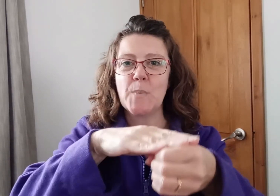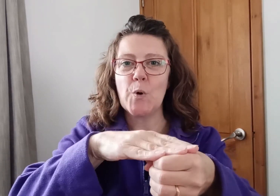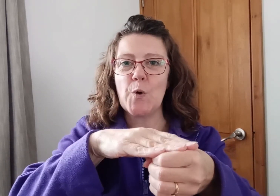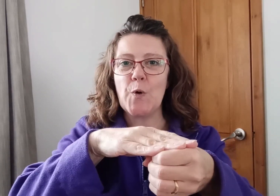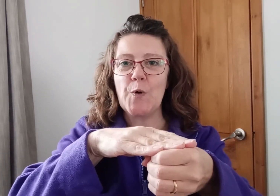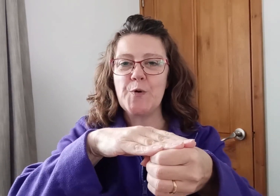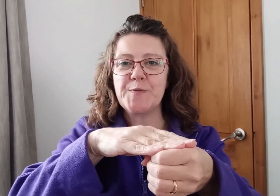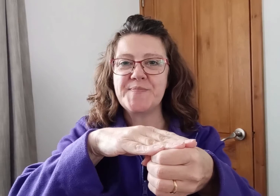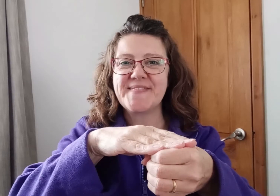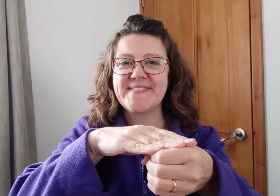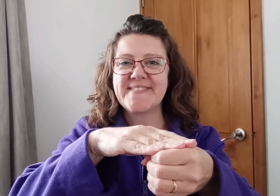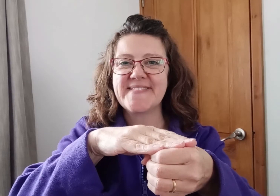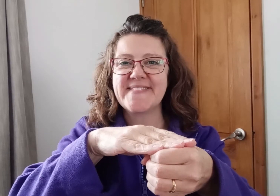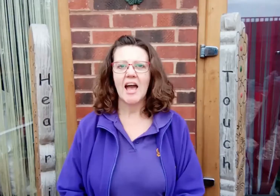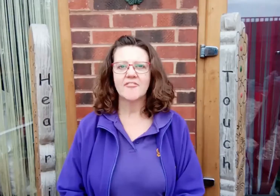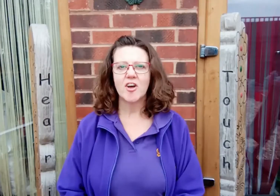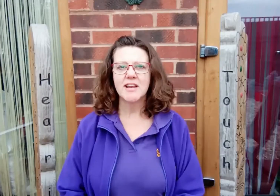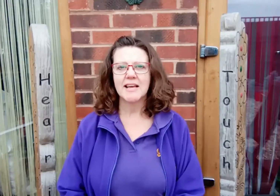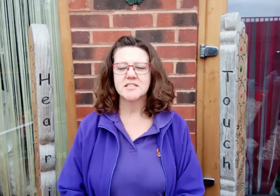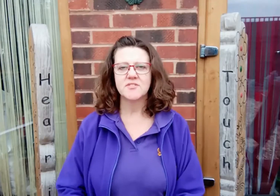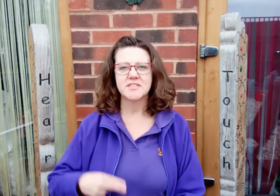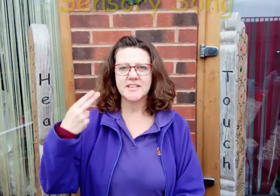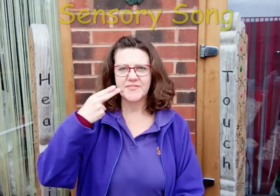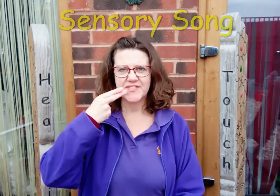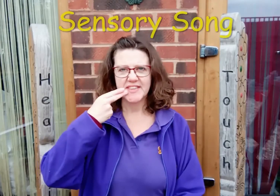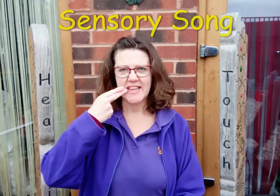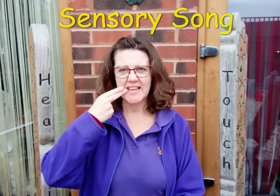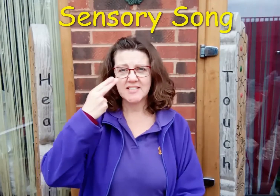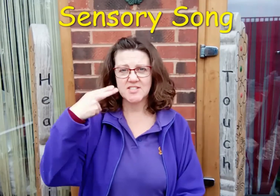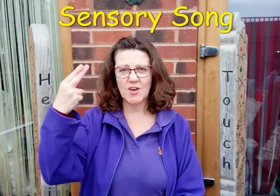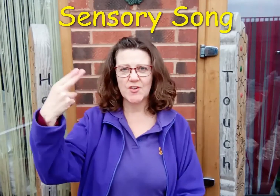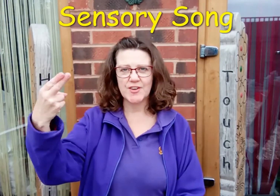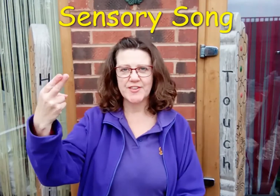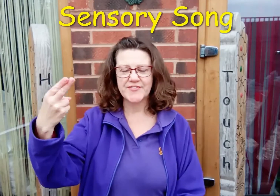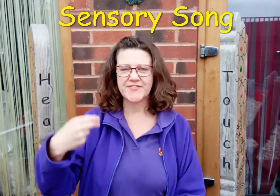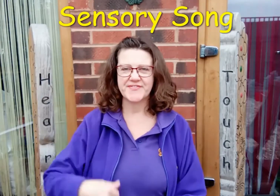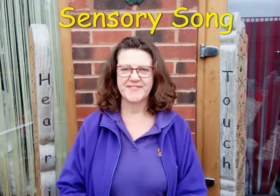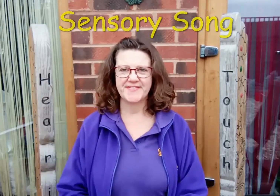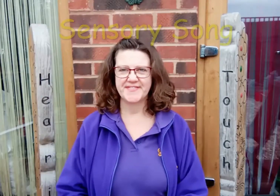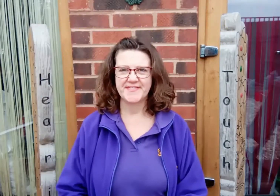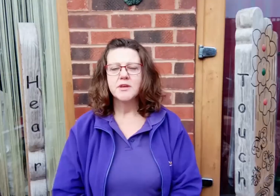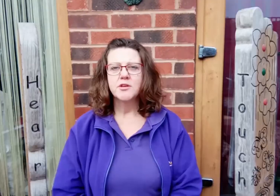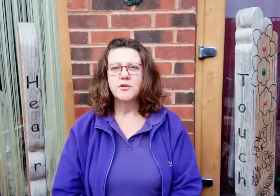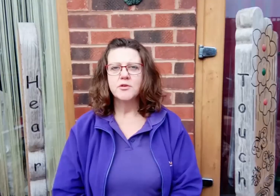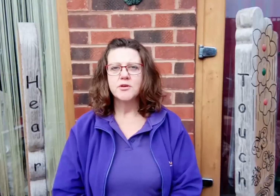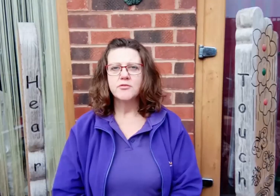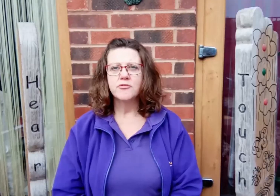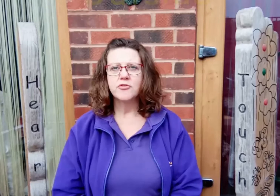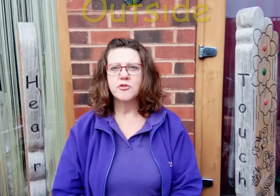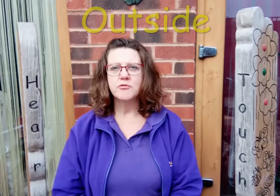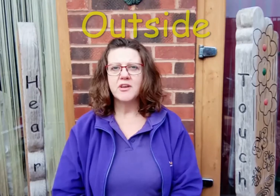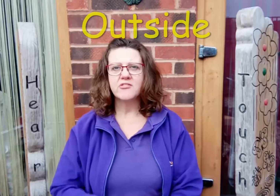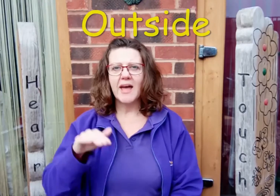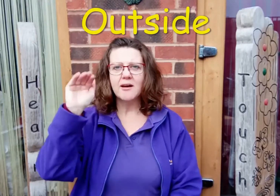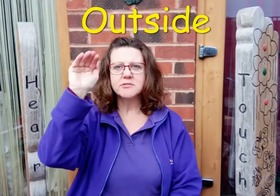more. A final activity is a song. You can do this